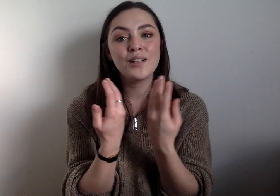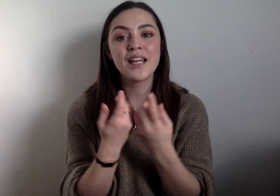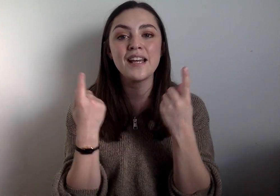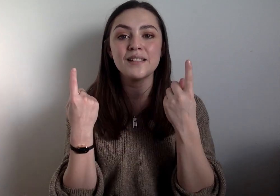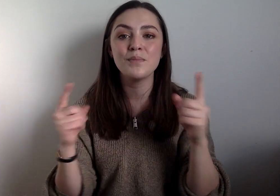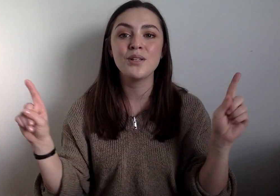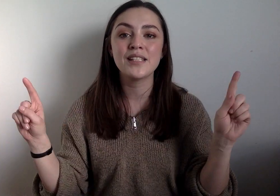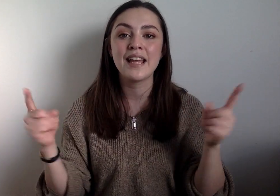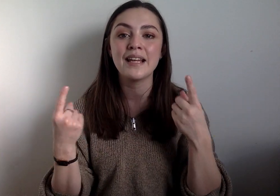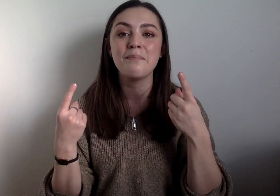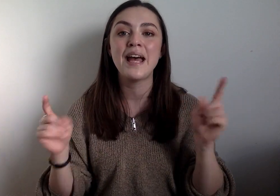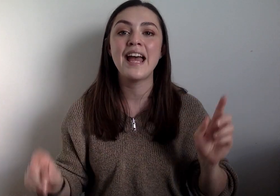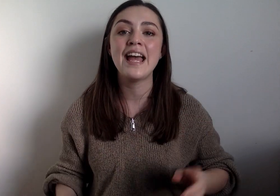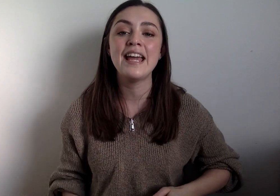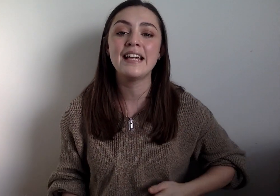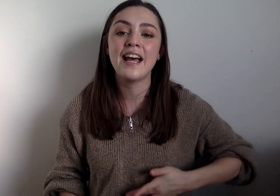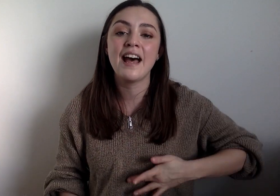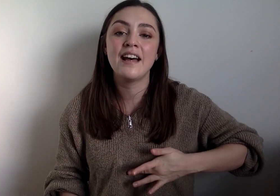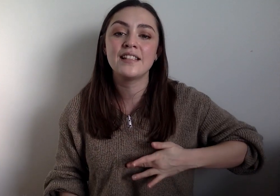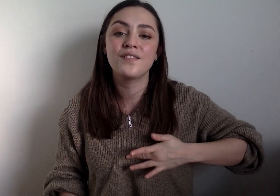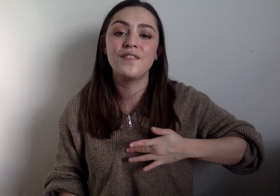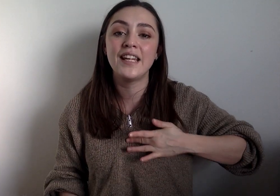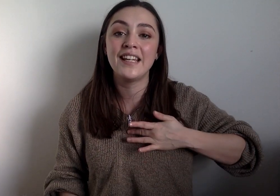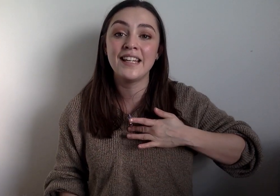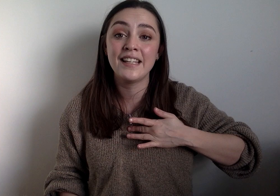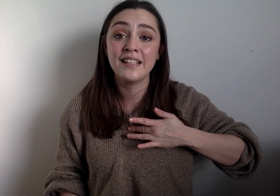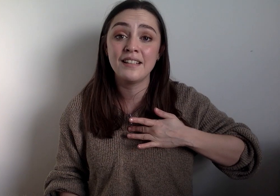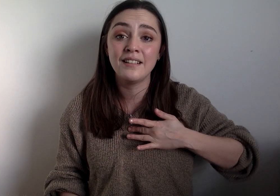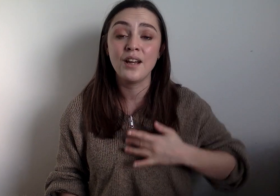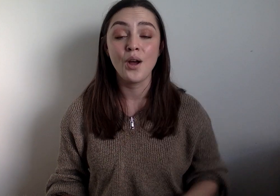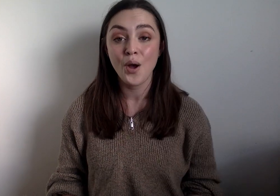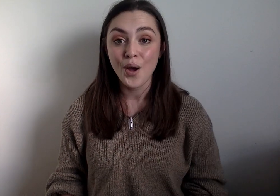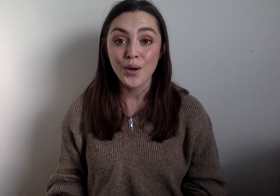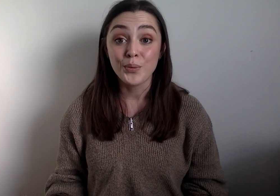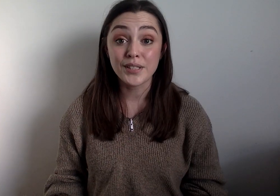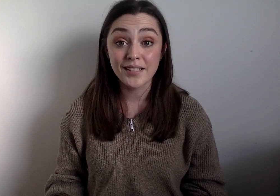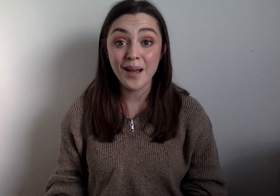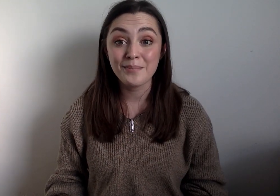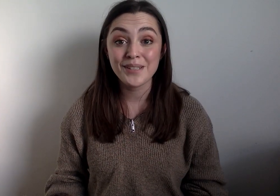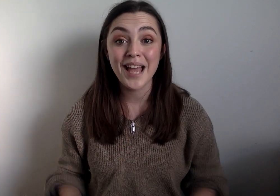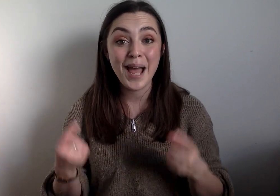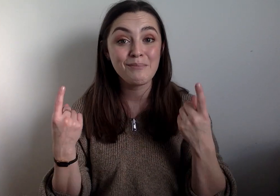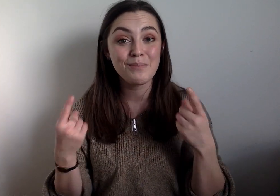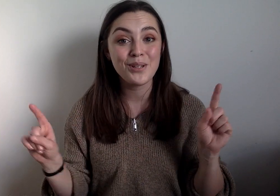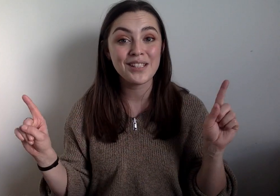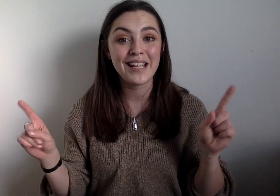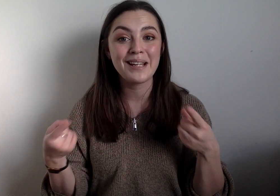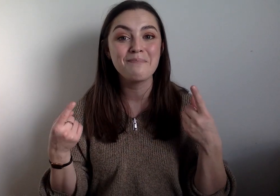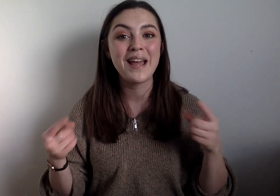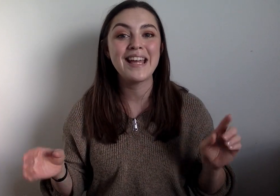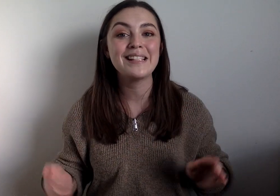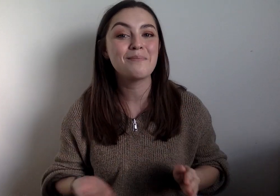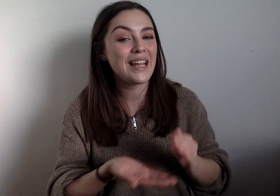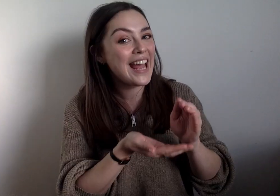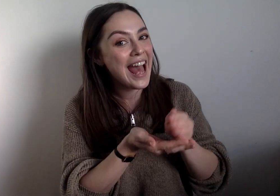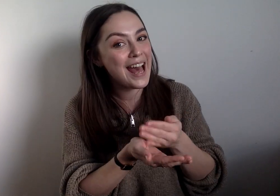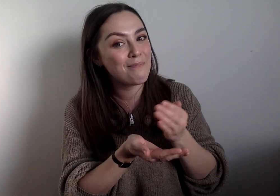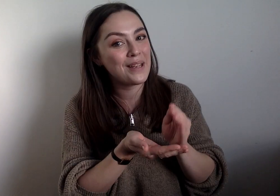does music make us feel? Well, sometimes music makes me happy.